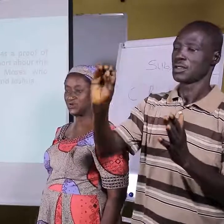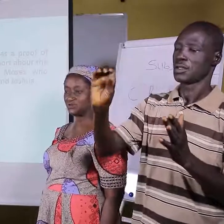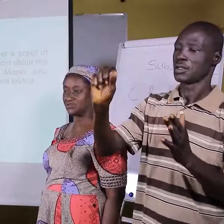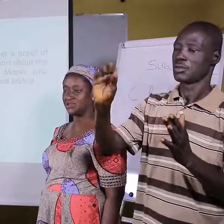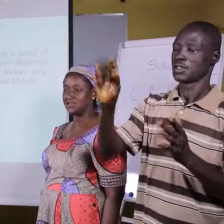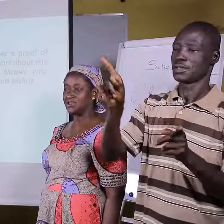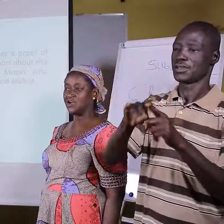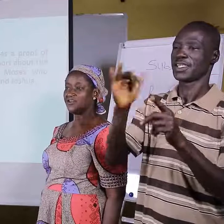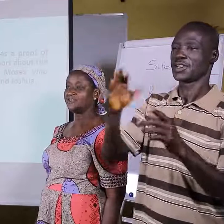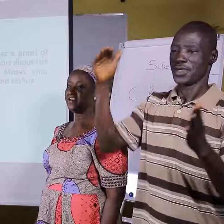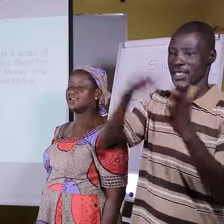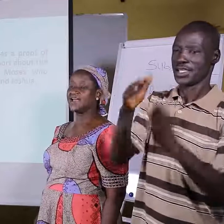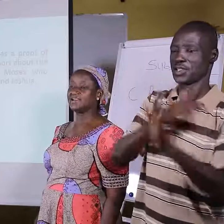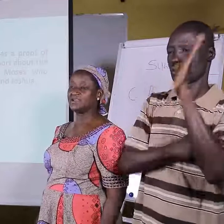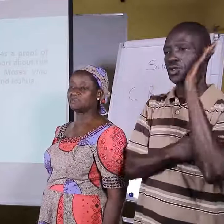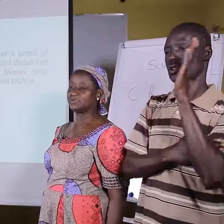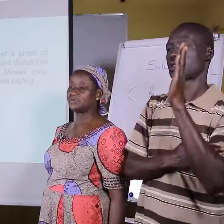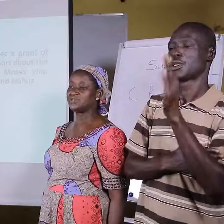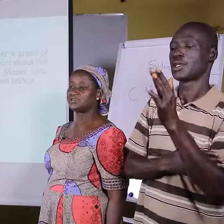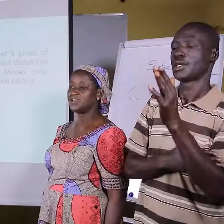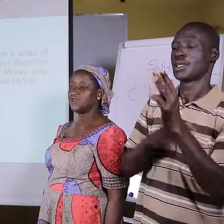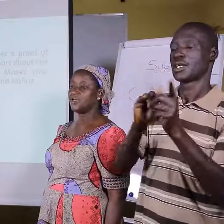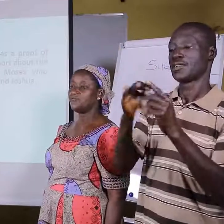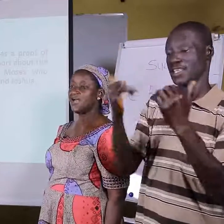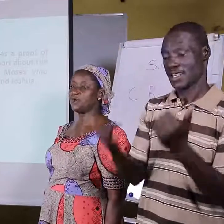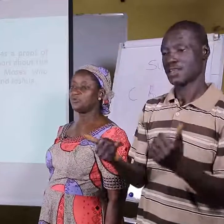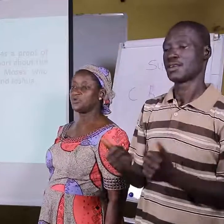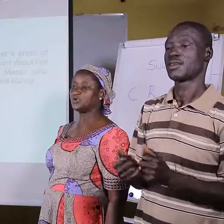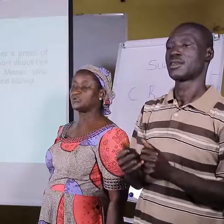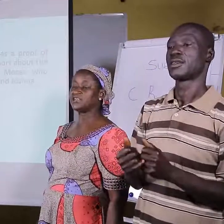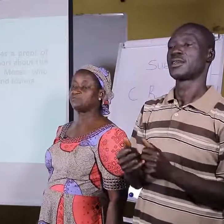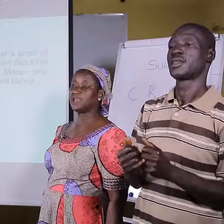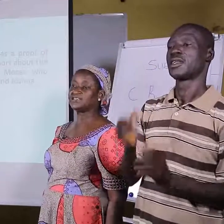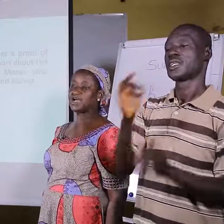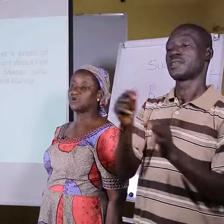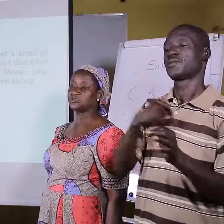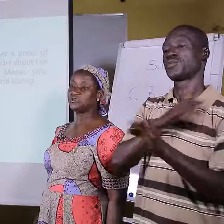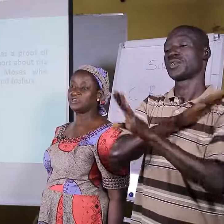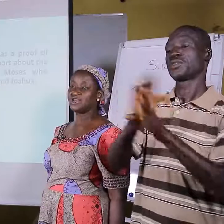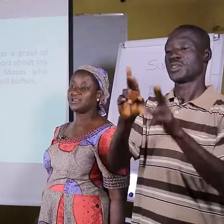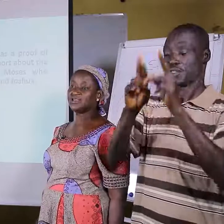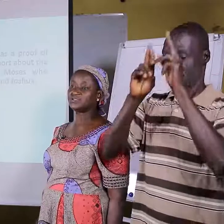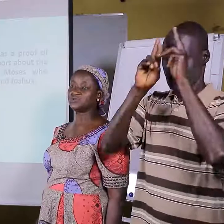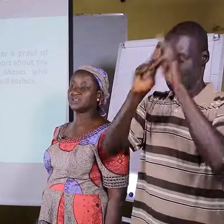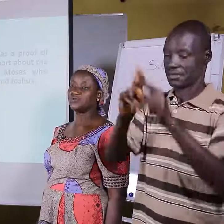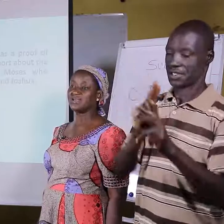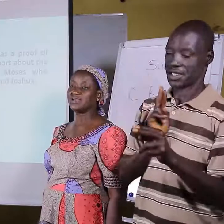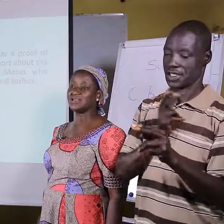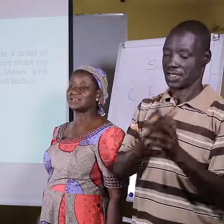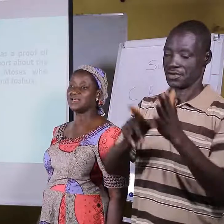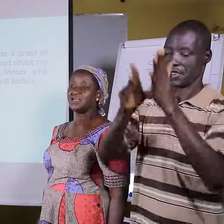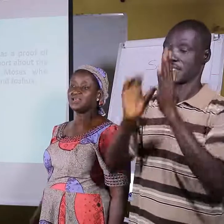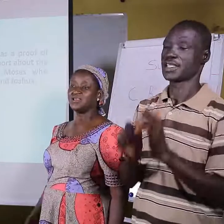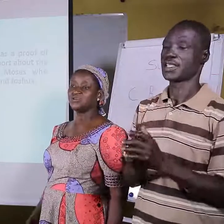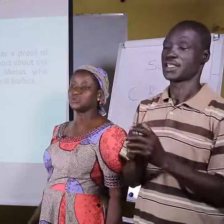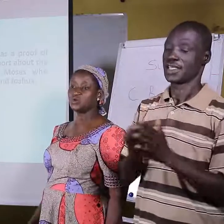against God. Now, even in our days, my students, if we happen not to respect our spiritual leaders or secular